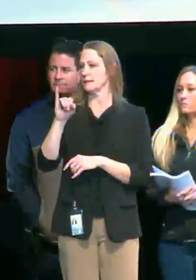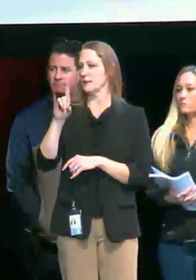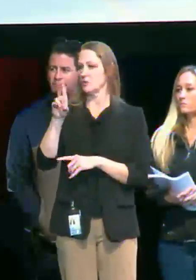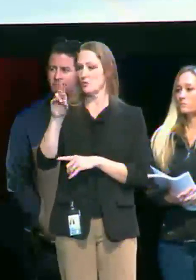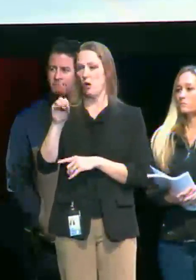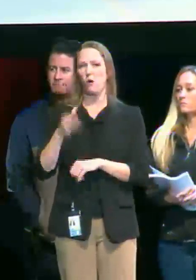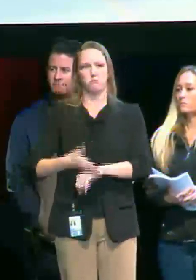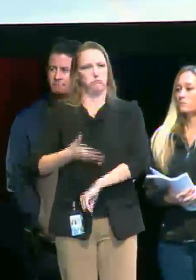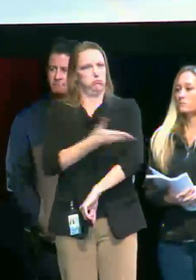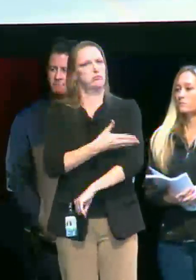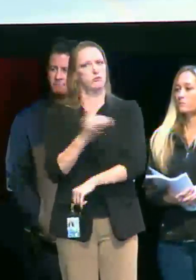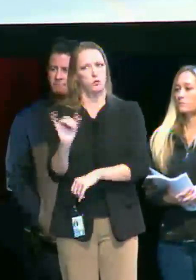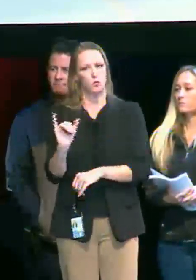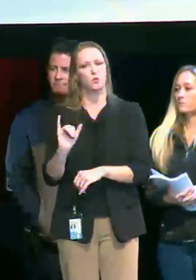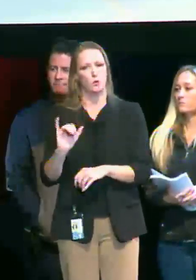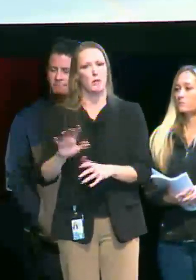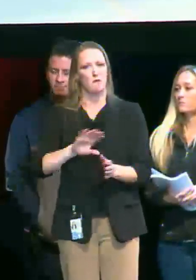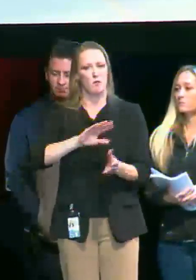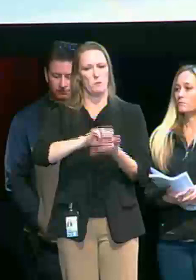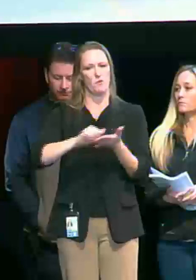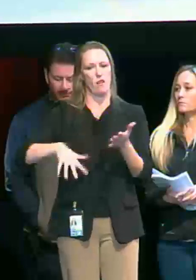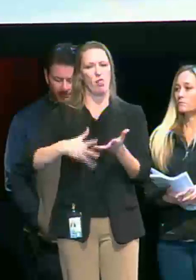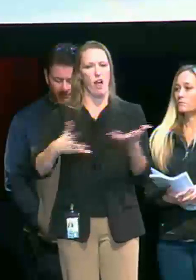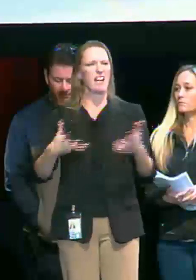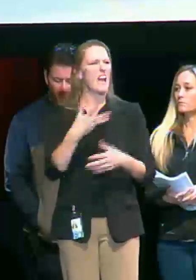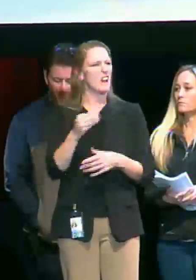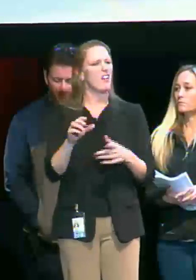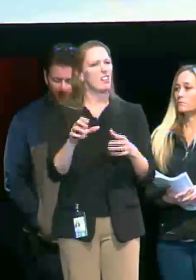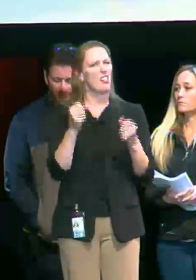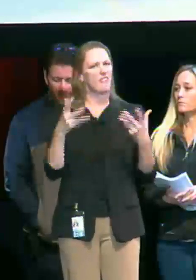others are coming up to speed as they get the control of the water.